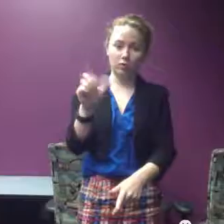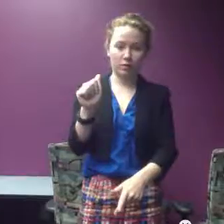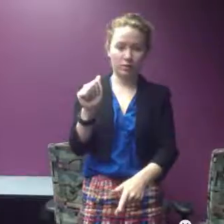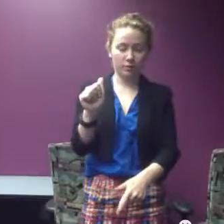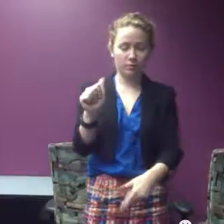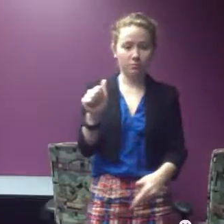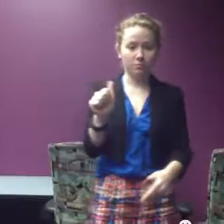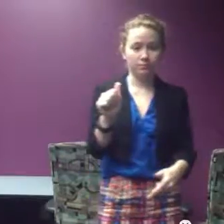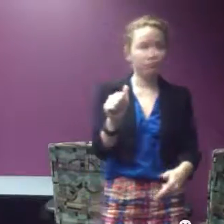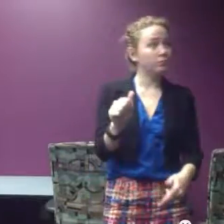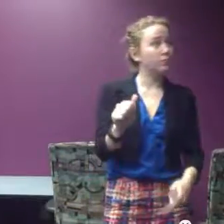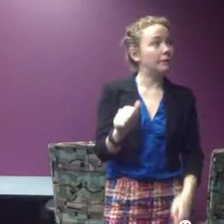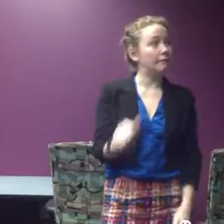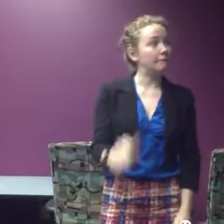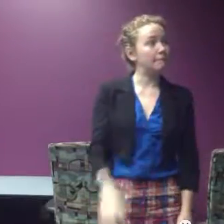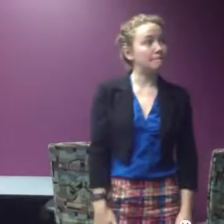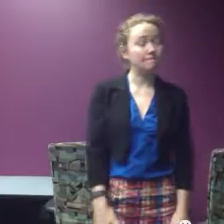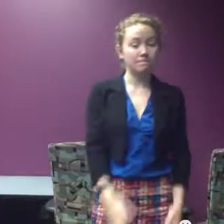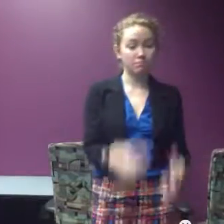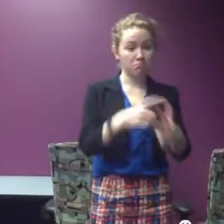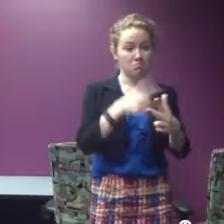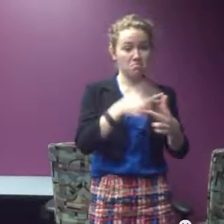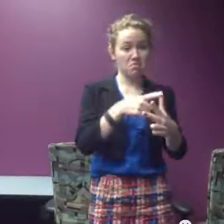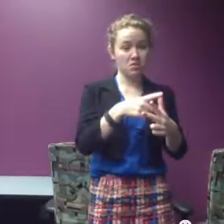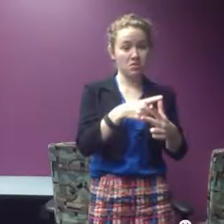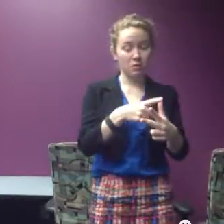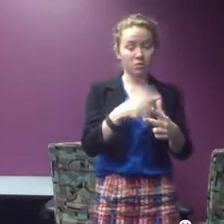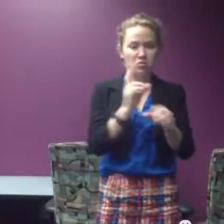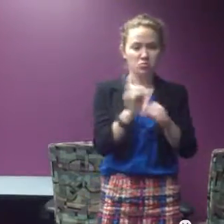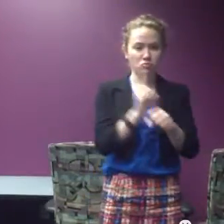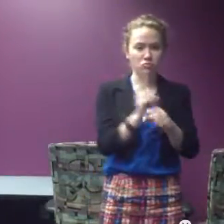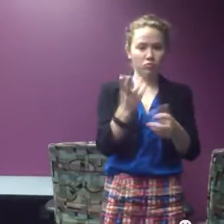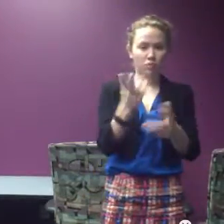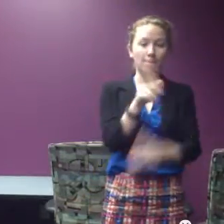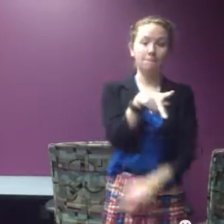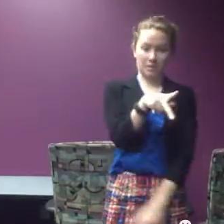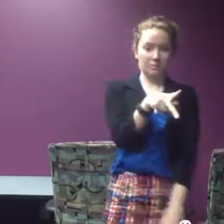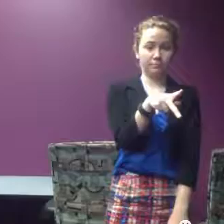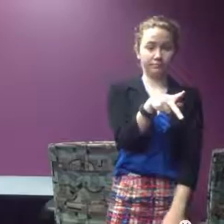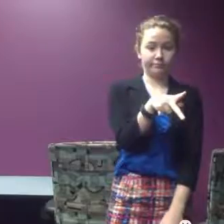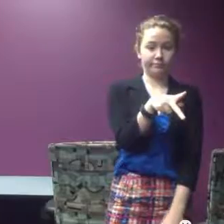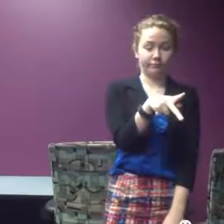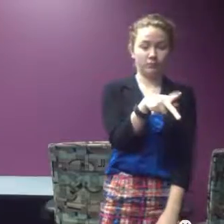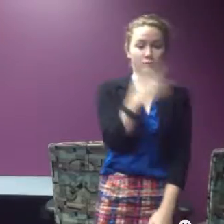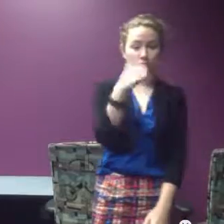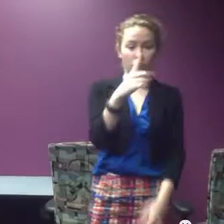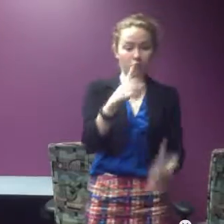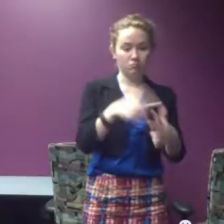So I talked about how the formula would be helpful earlier. So for area,